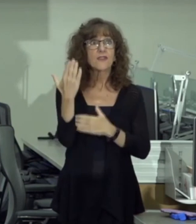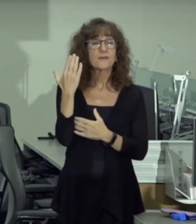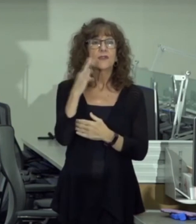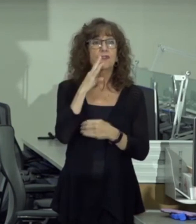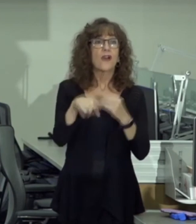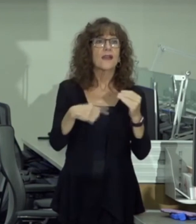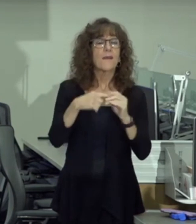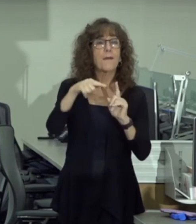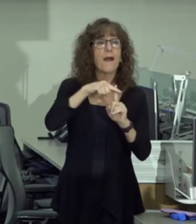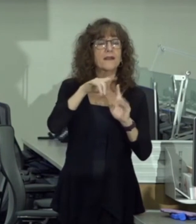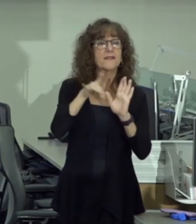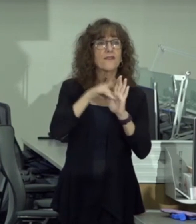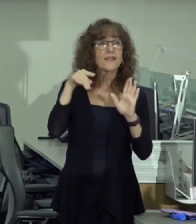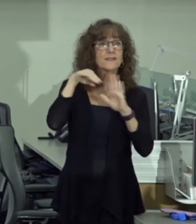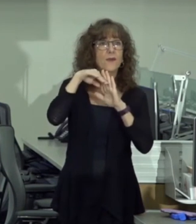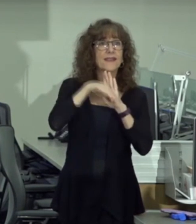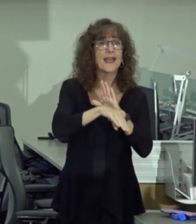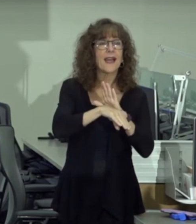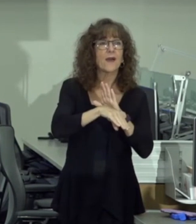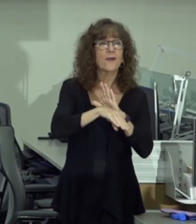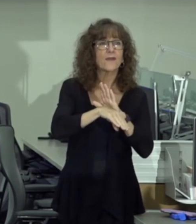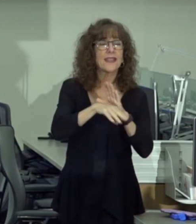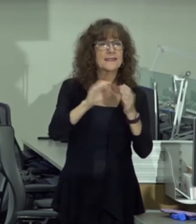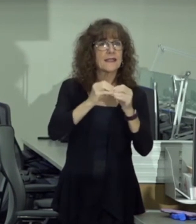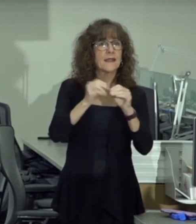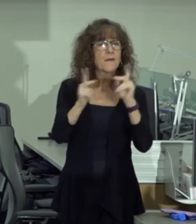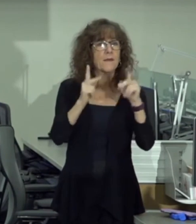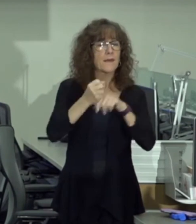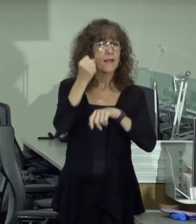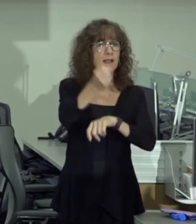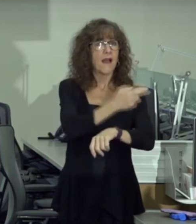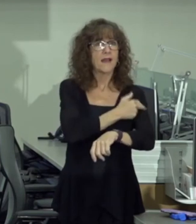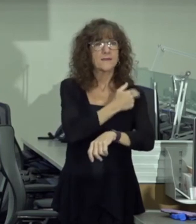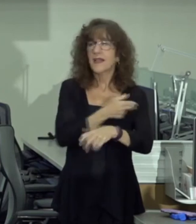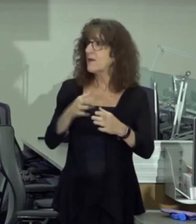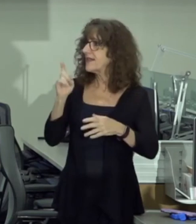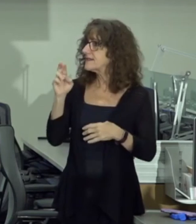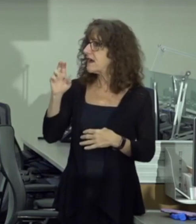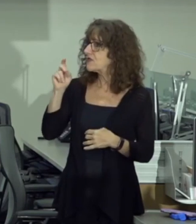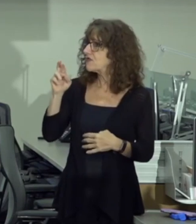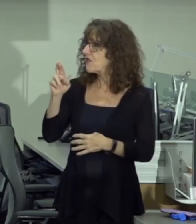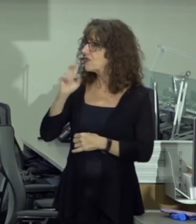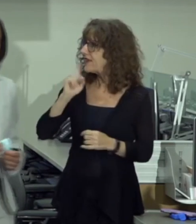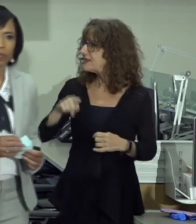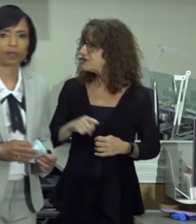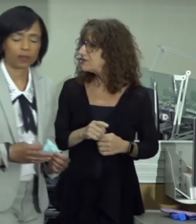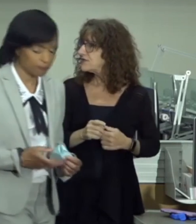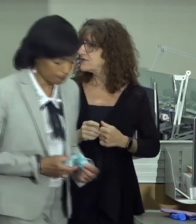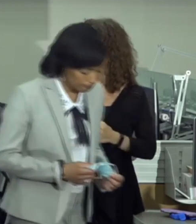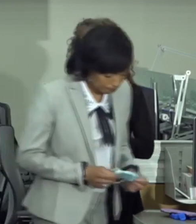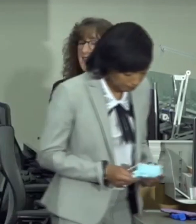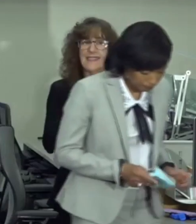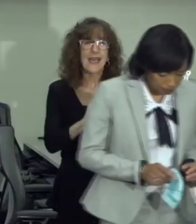talking about positivity rate going down. Is it hospitalizations? I'll let Dr. Carter answer which one he thinks I mean, is. it's the best